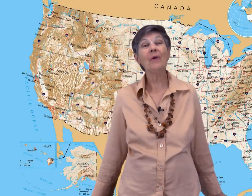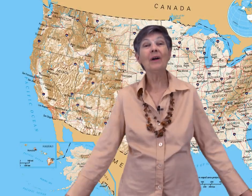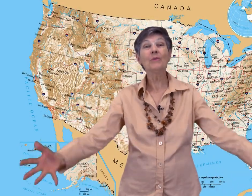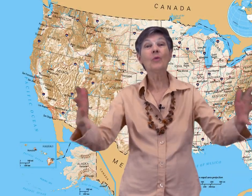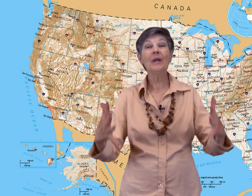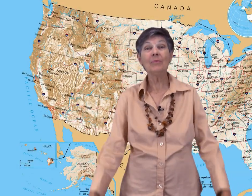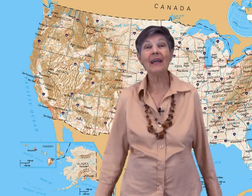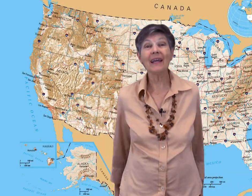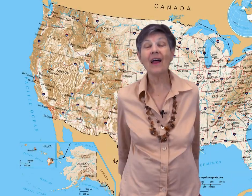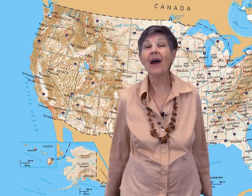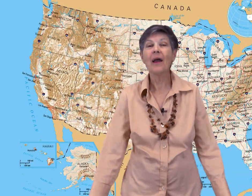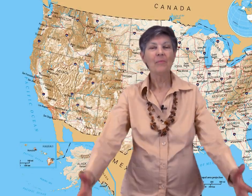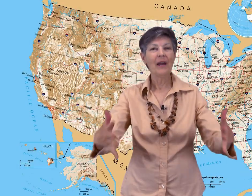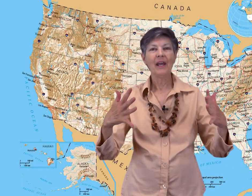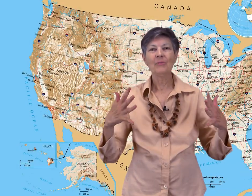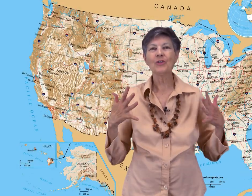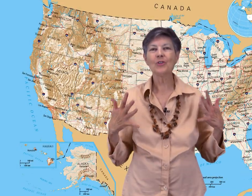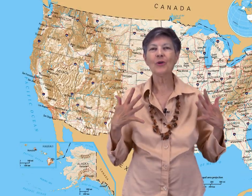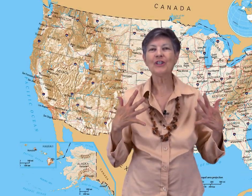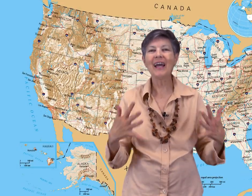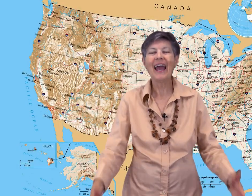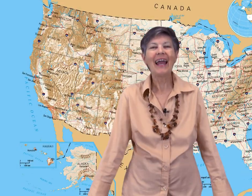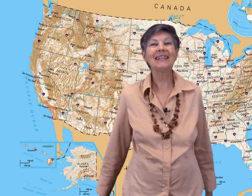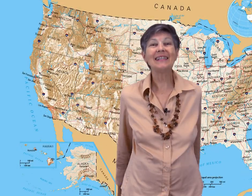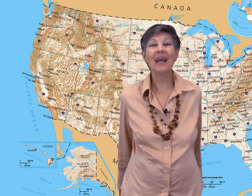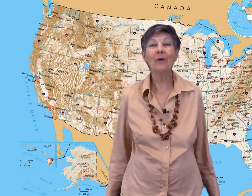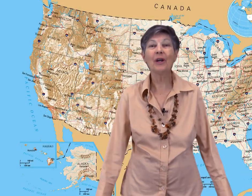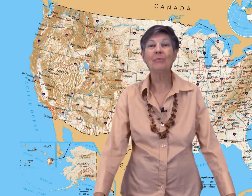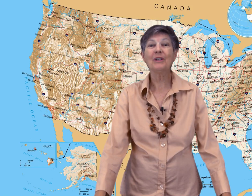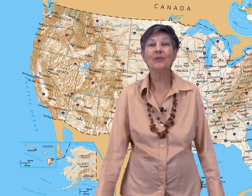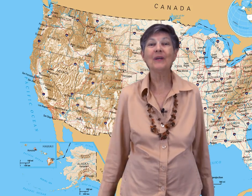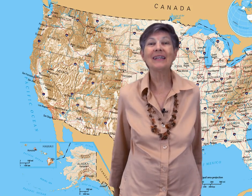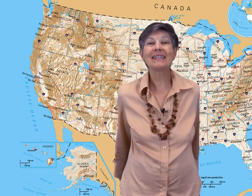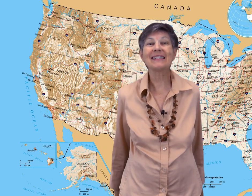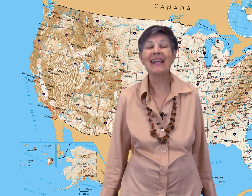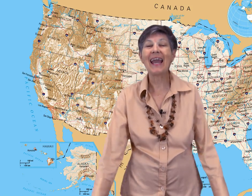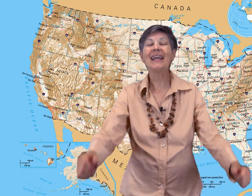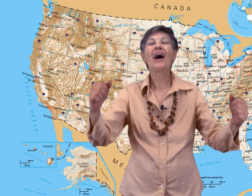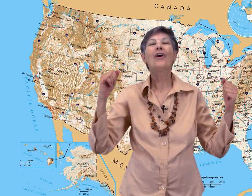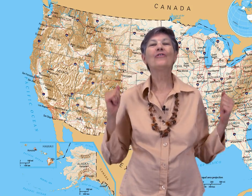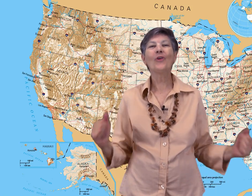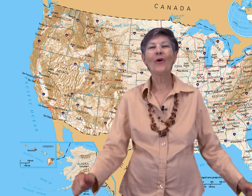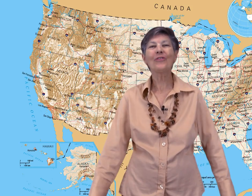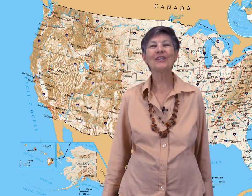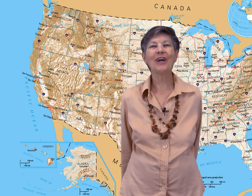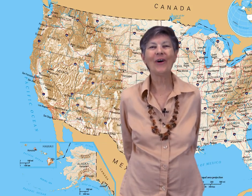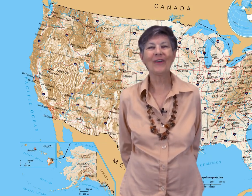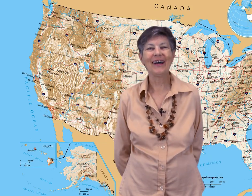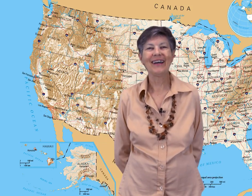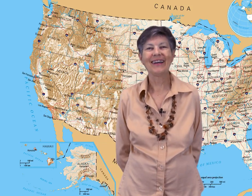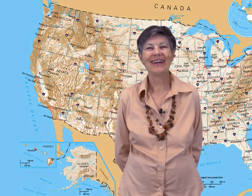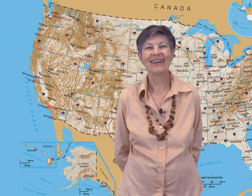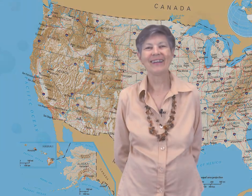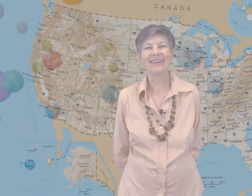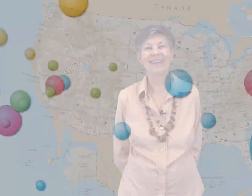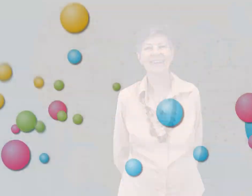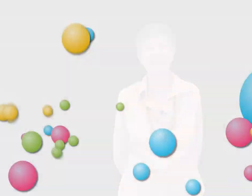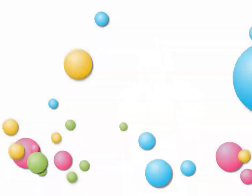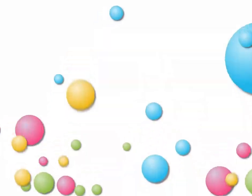Hi, welcome to We Play Along. My name is Georgia, and today we're going to be doing the state of North Dakota. We play